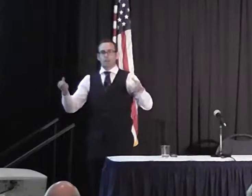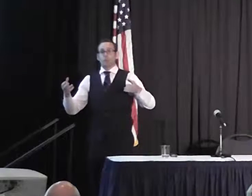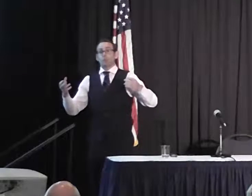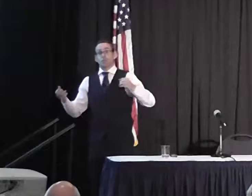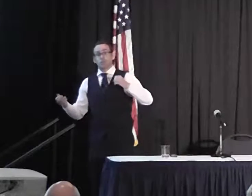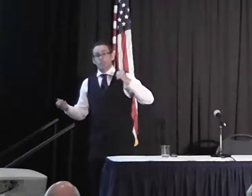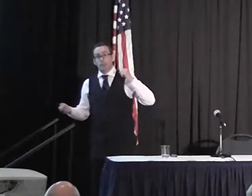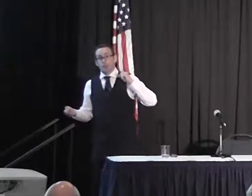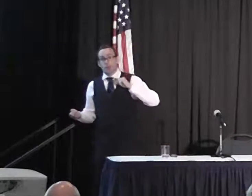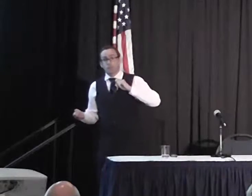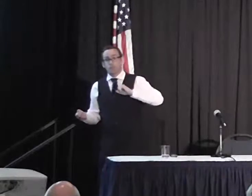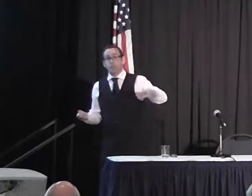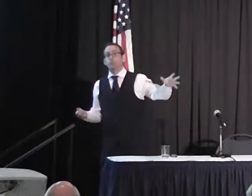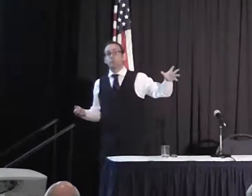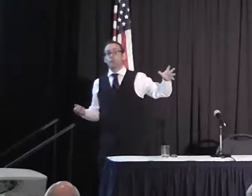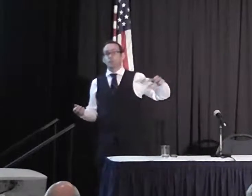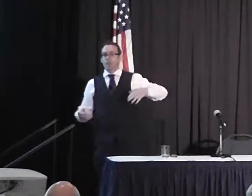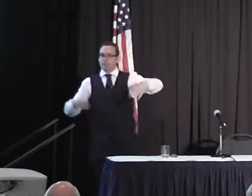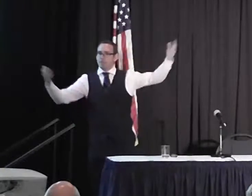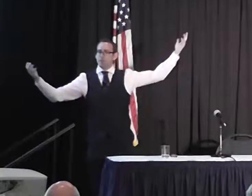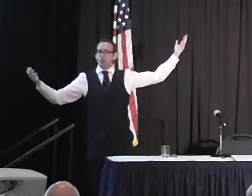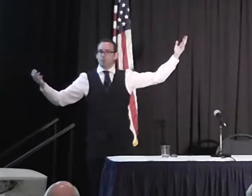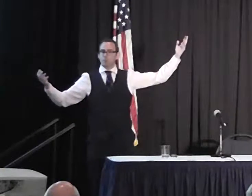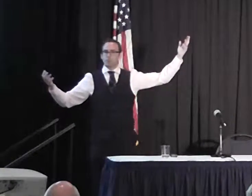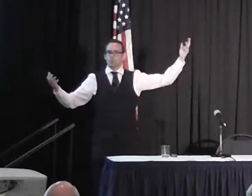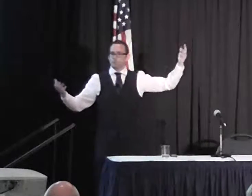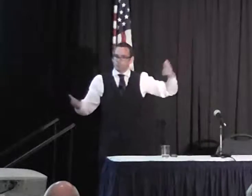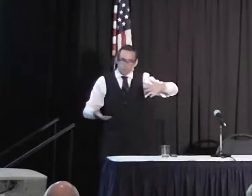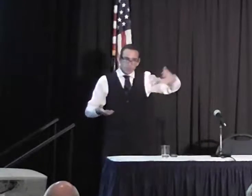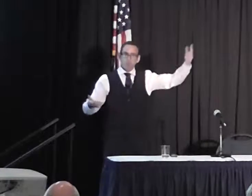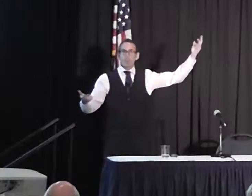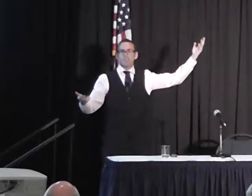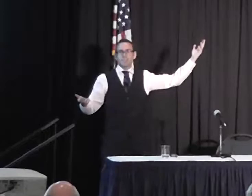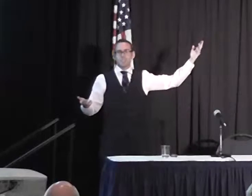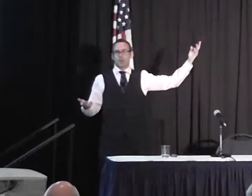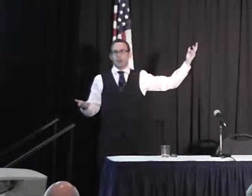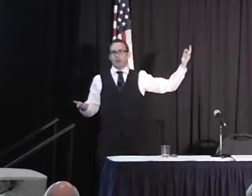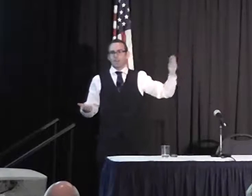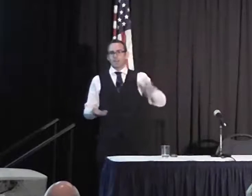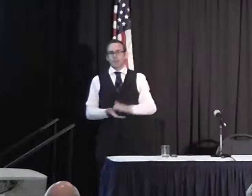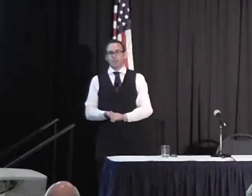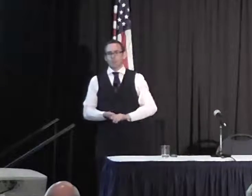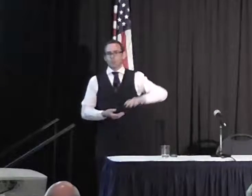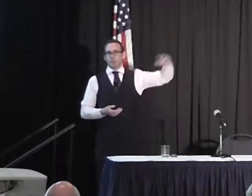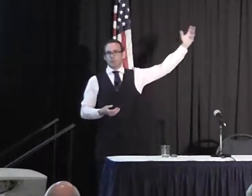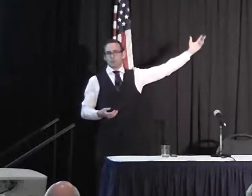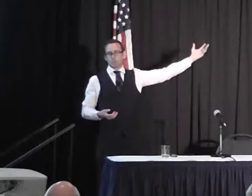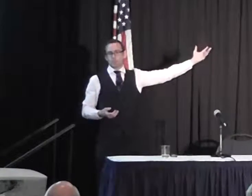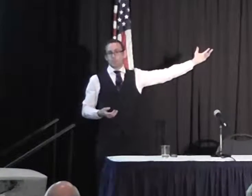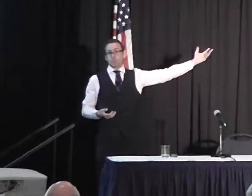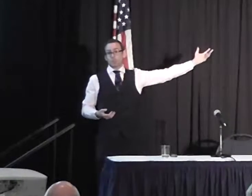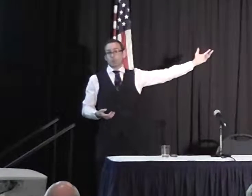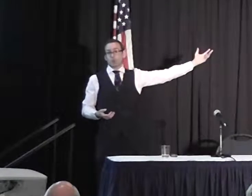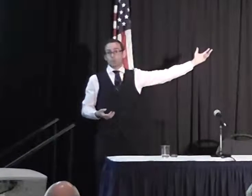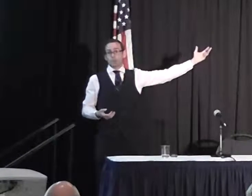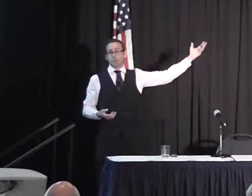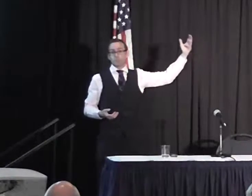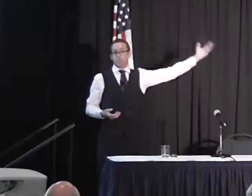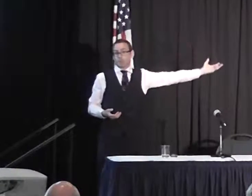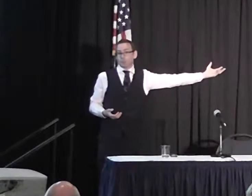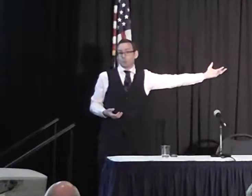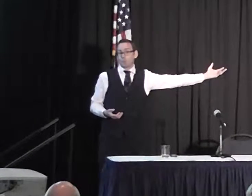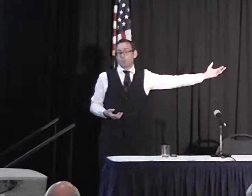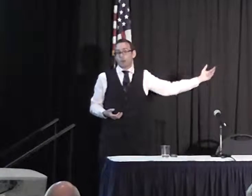just we're just seeing that going into inventories. Like here in the US, we're at a 80-year high. And we've got a strategic petroleum